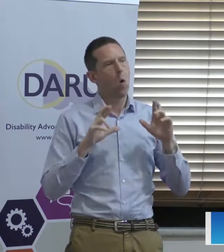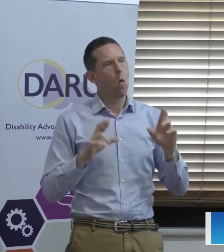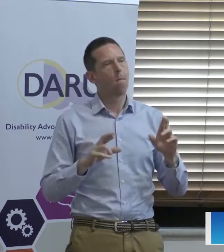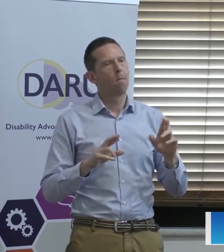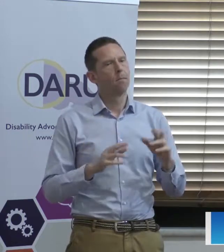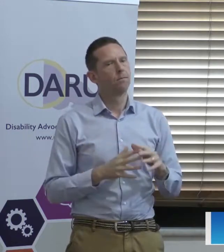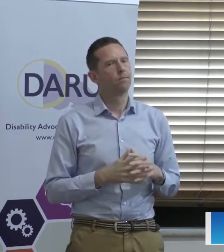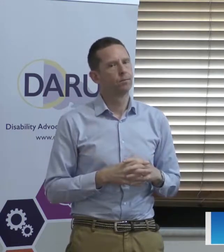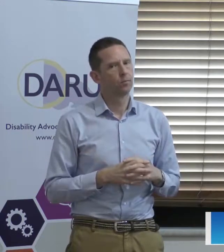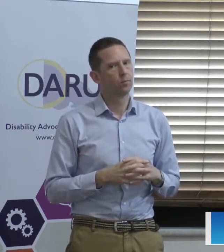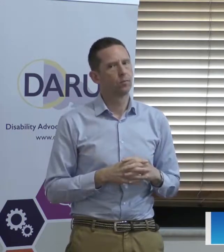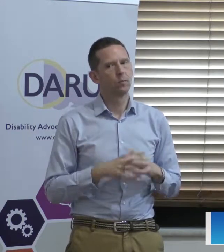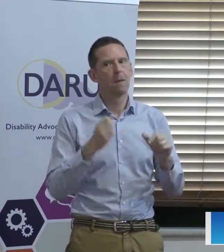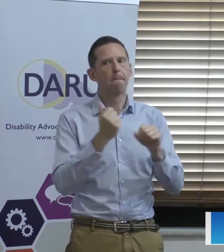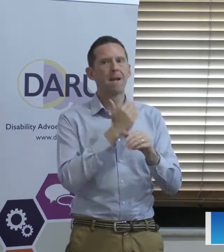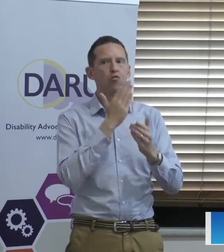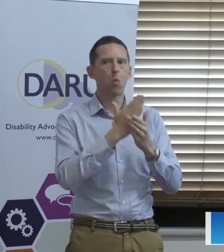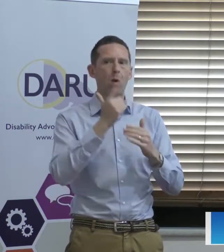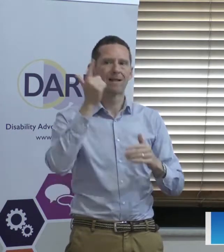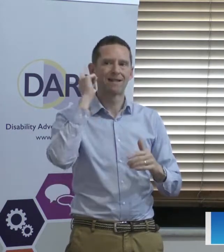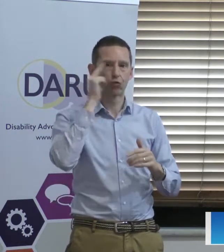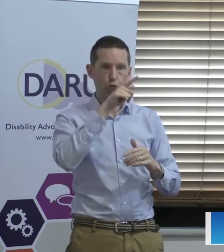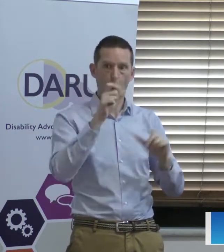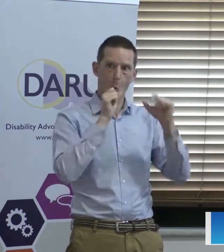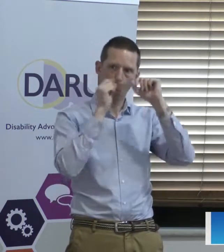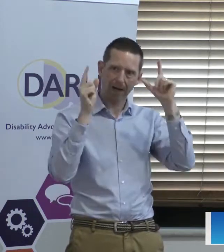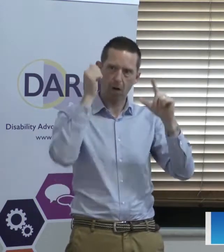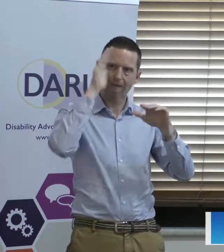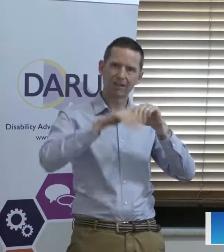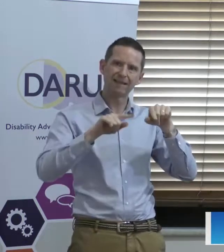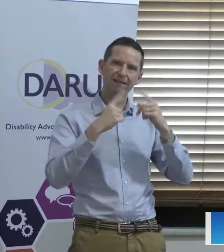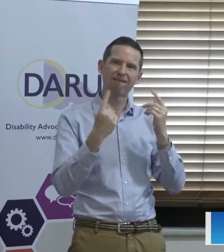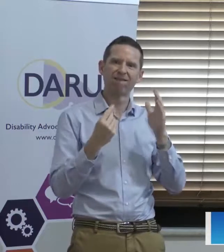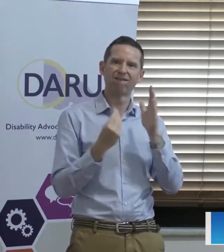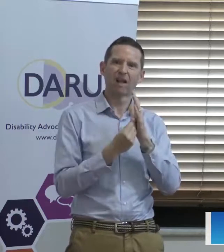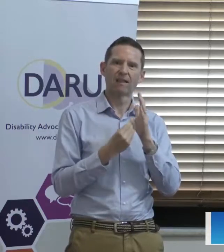I guess, make sure that the teachers are aware of the different funding